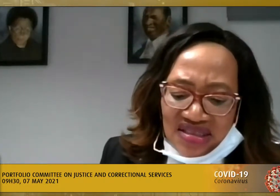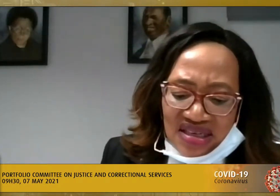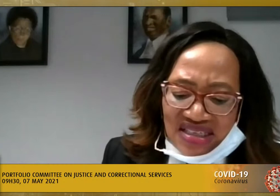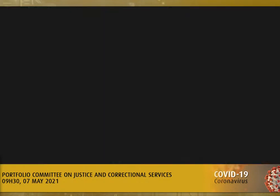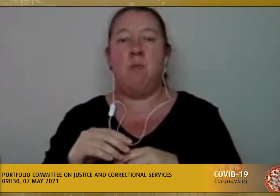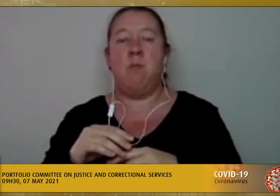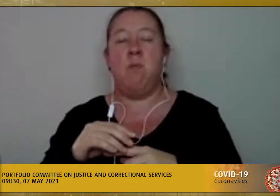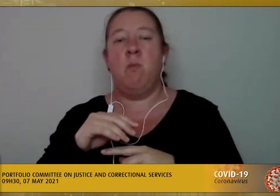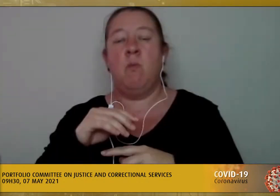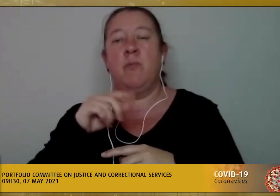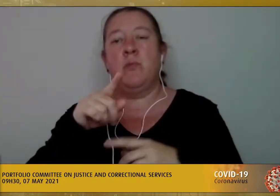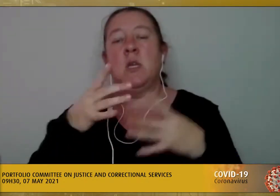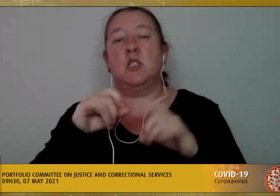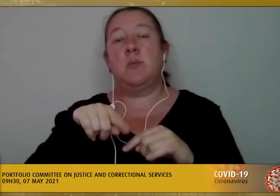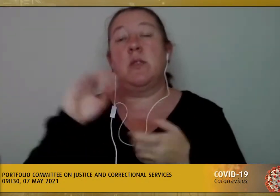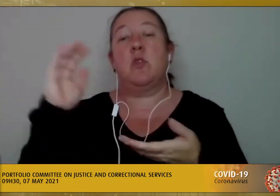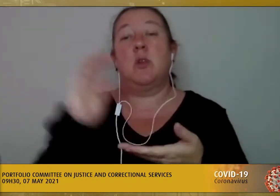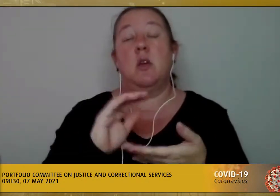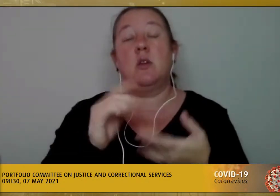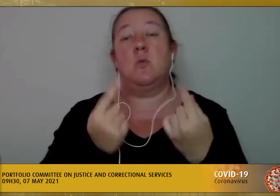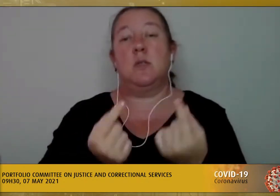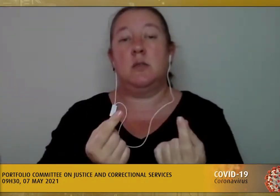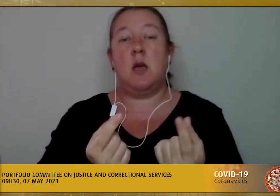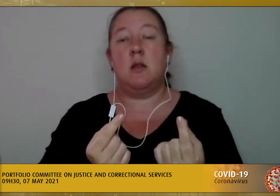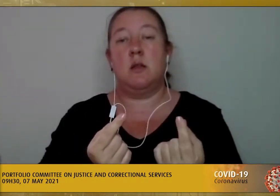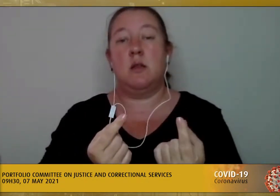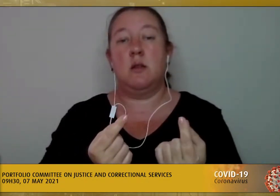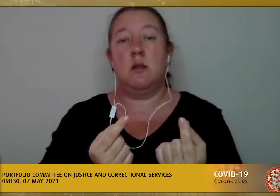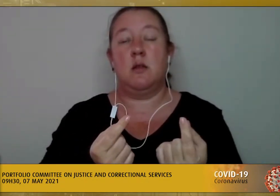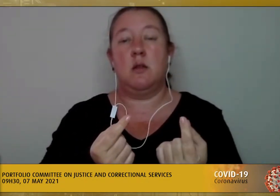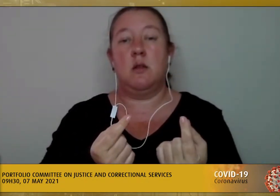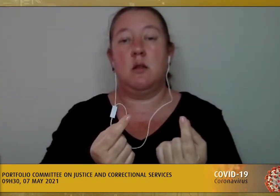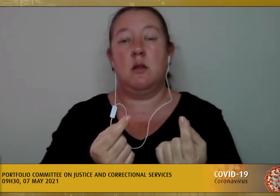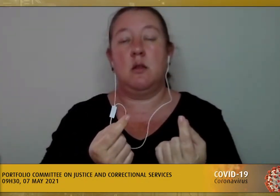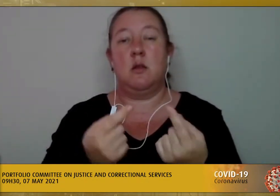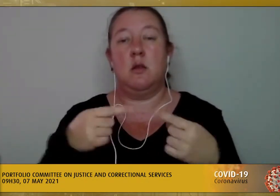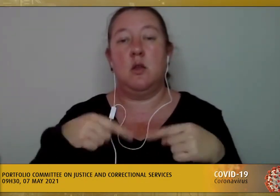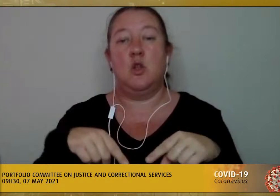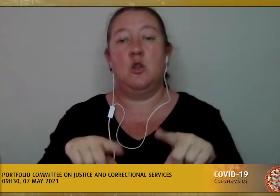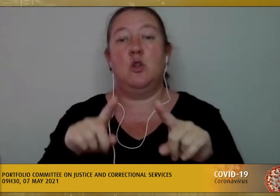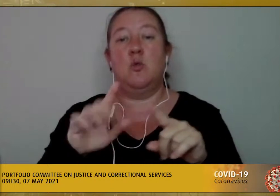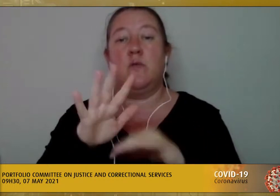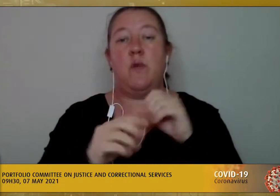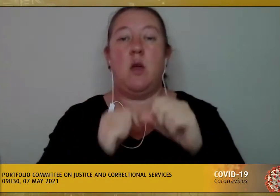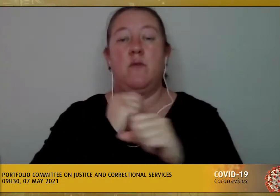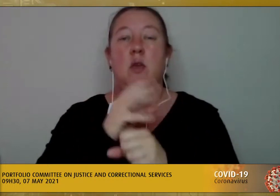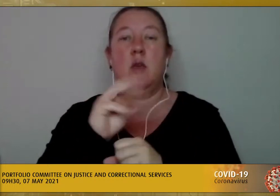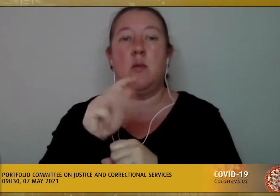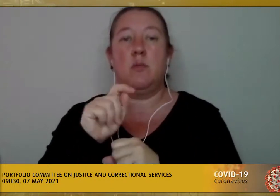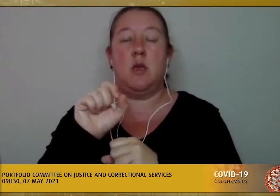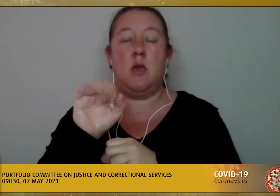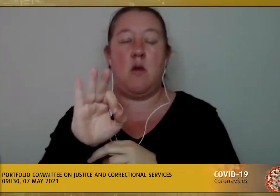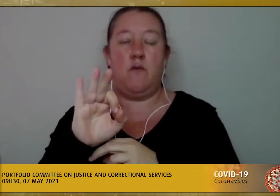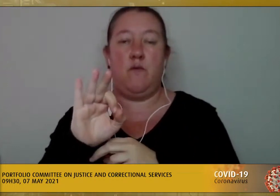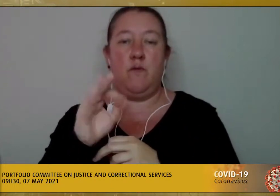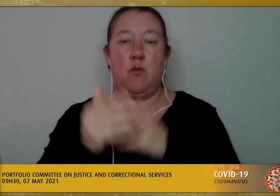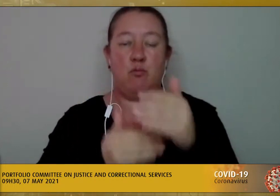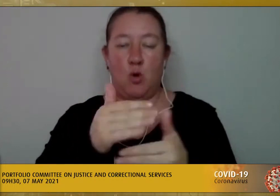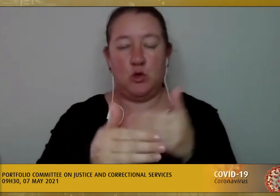this reduction was done during the five-year mtef process we've had